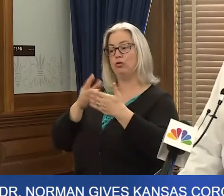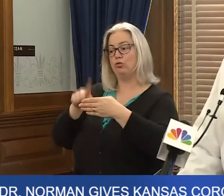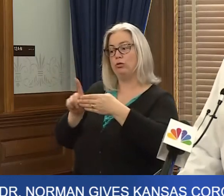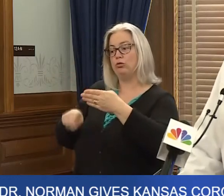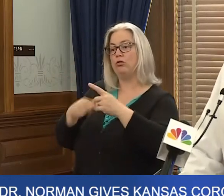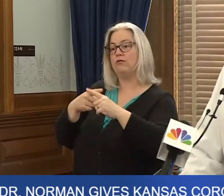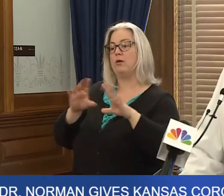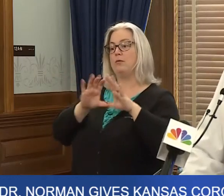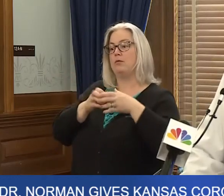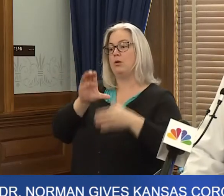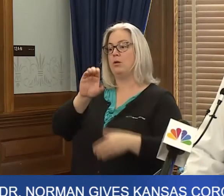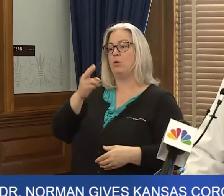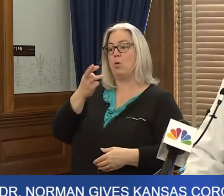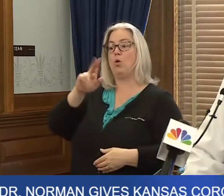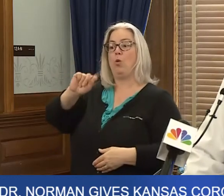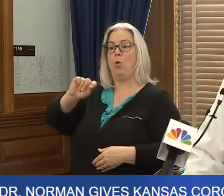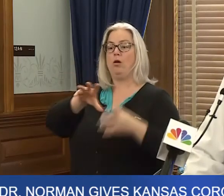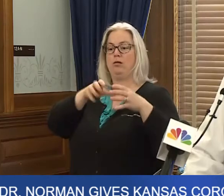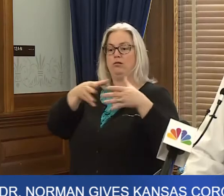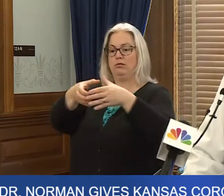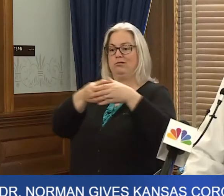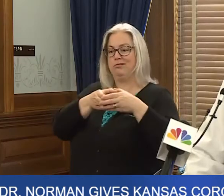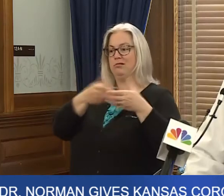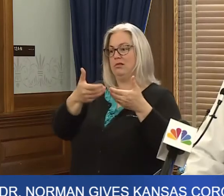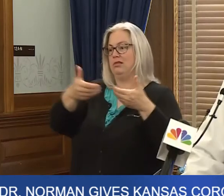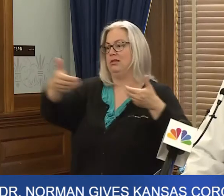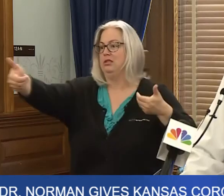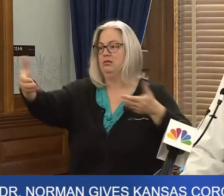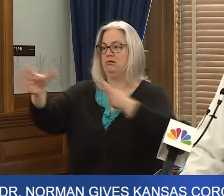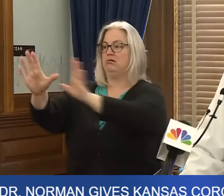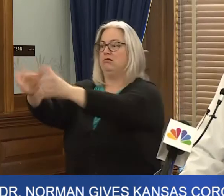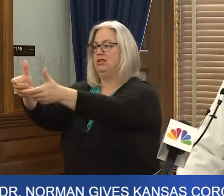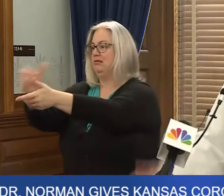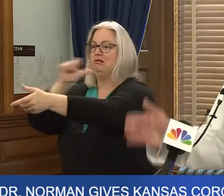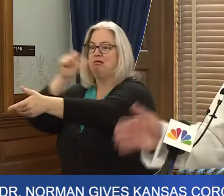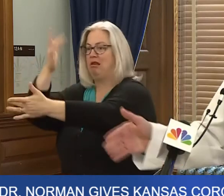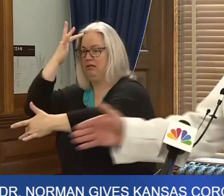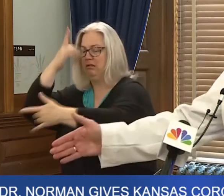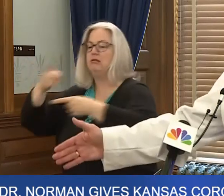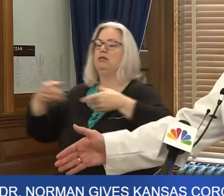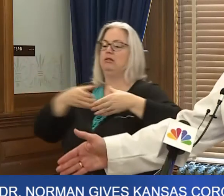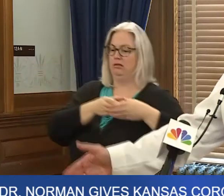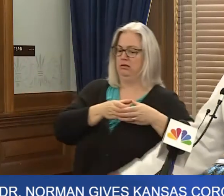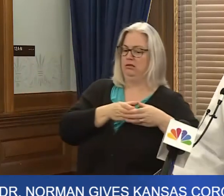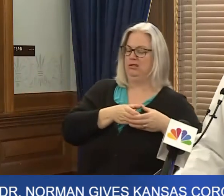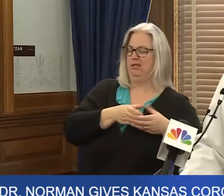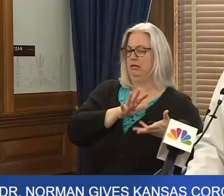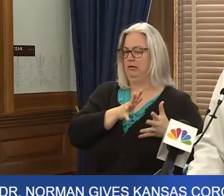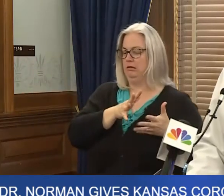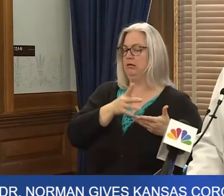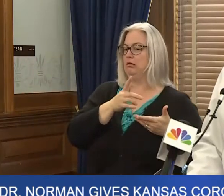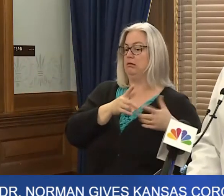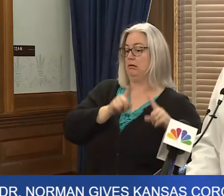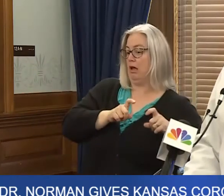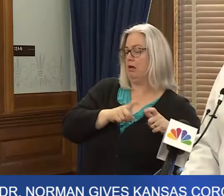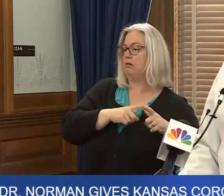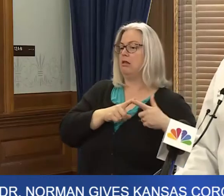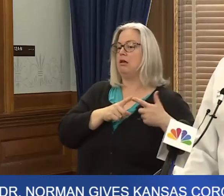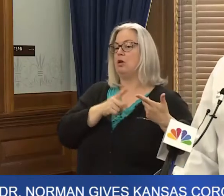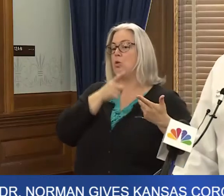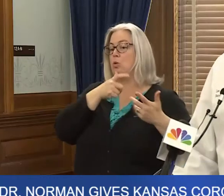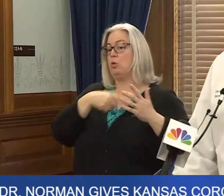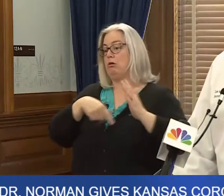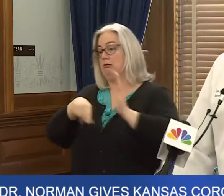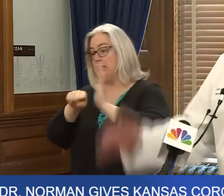from cohorting inmates that are infected away from those that aren't, the retesting of offenders who are